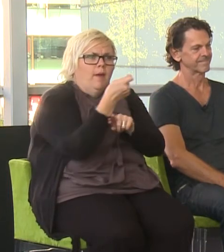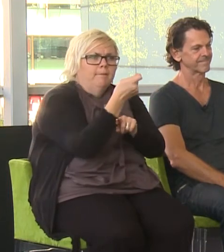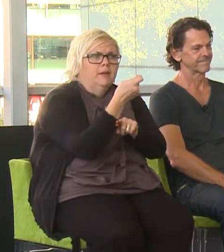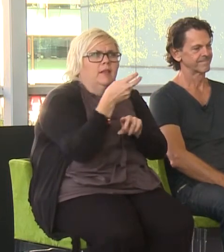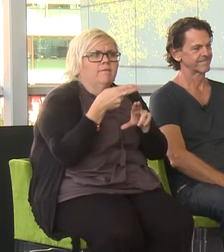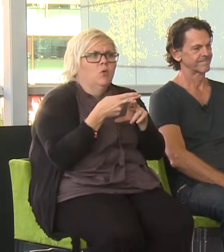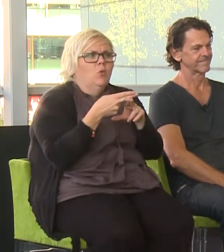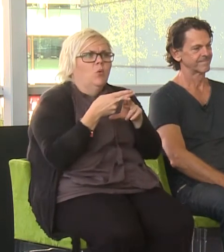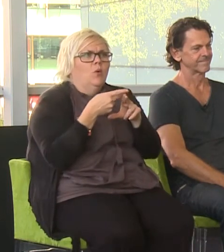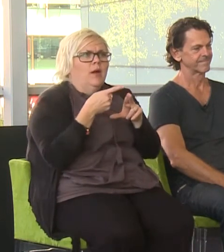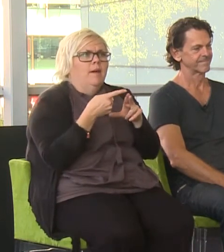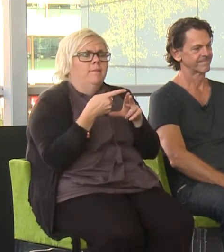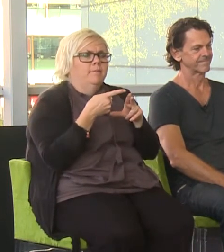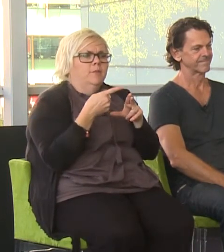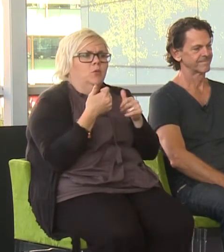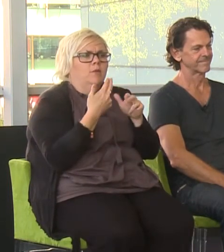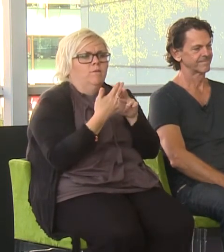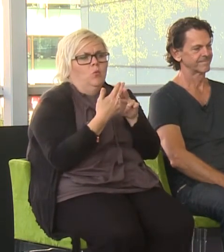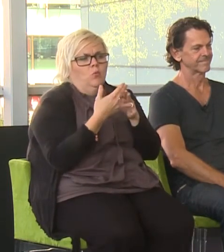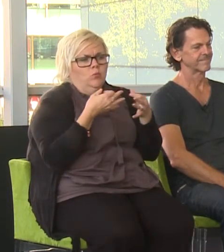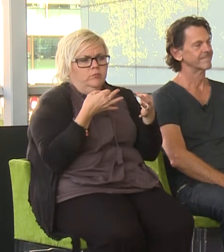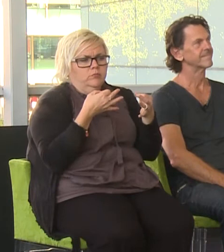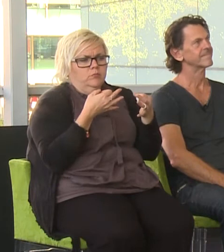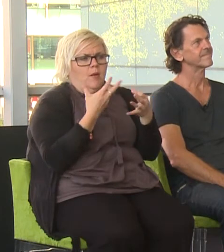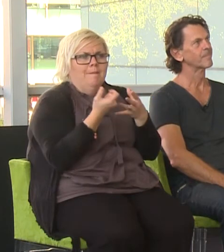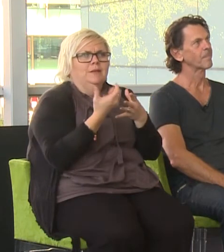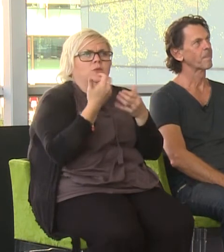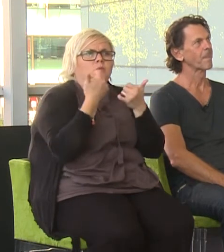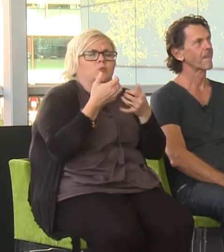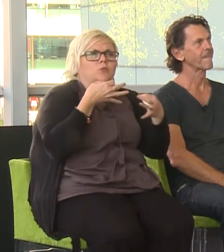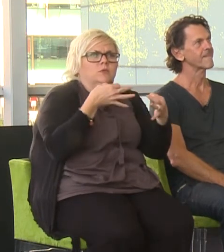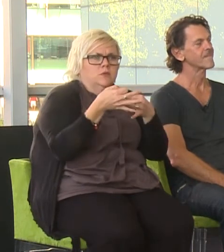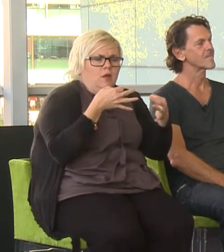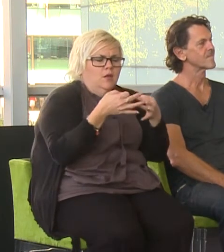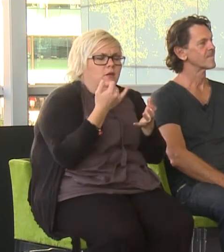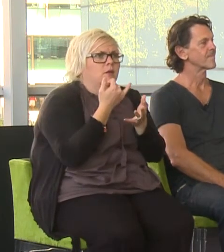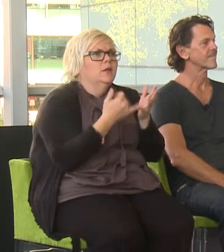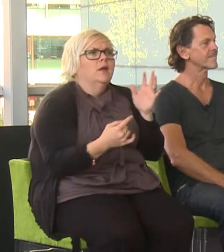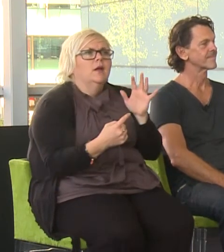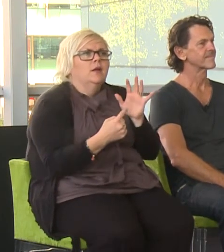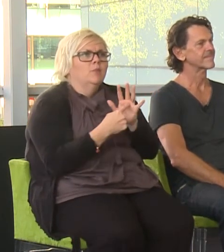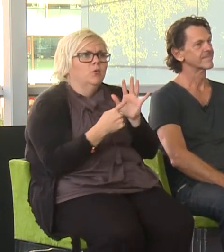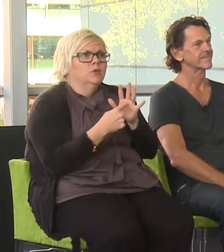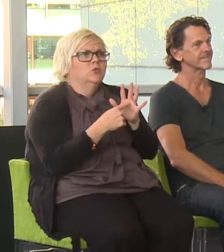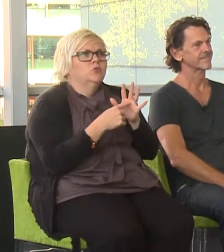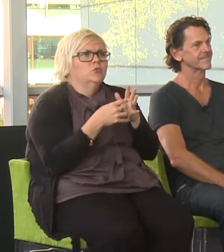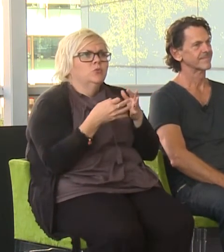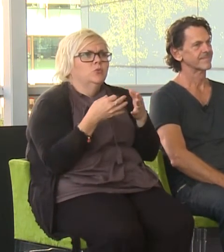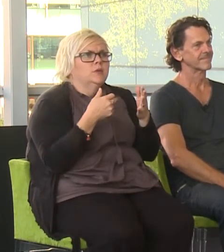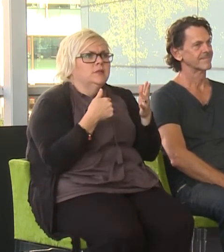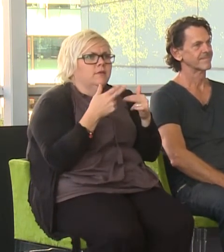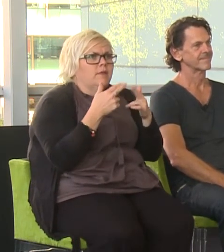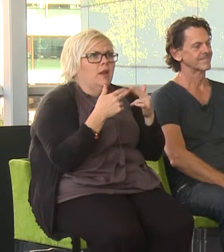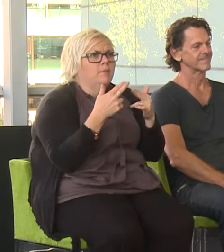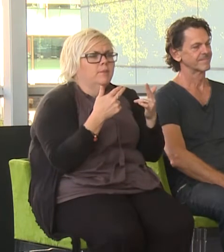design. Our concept illustrations to start, hugely important in terms of developing the initial look and feel